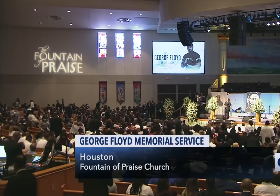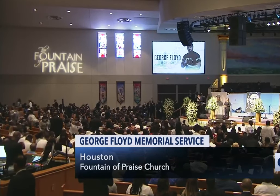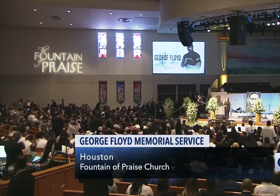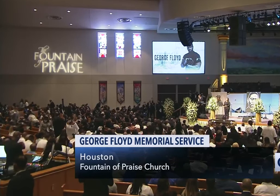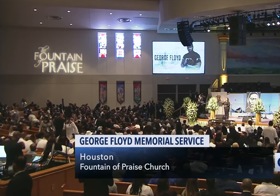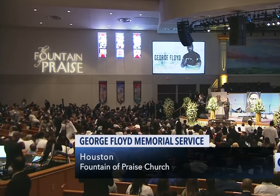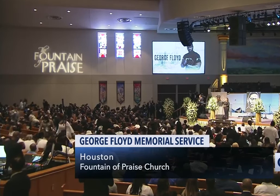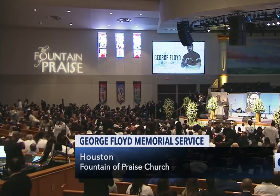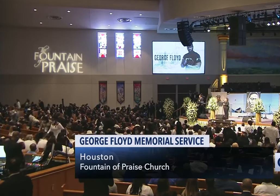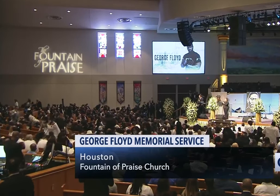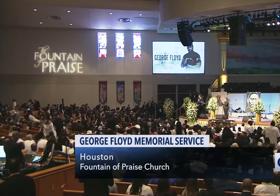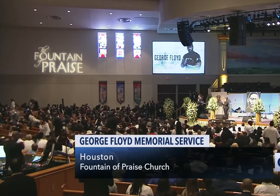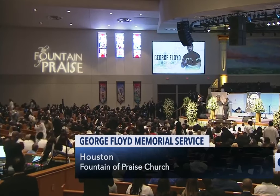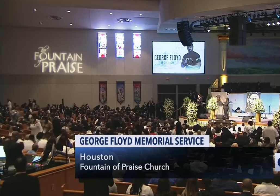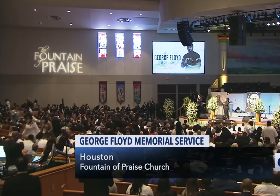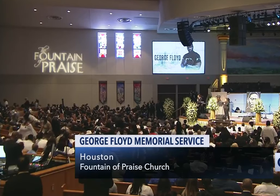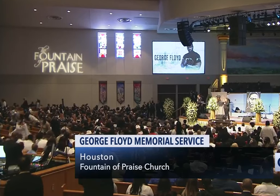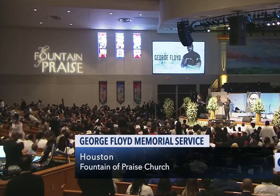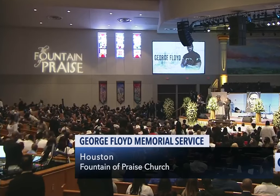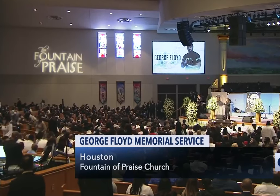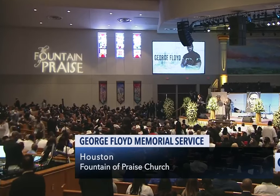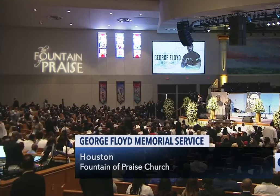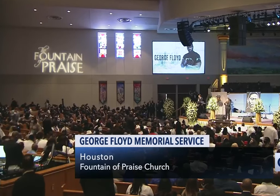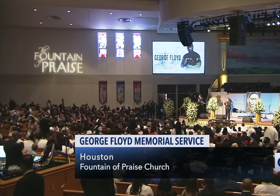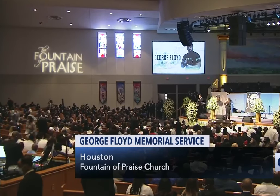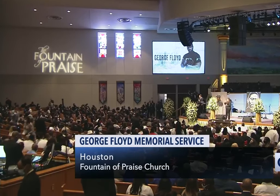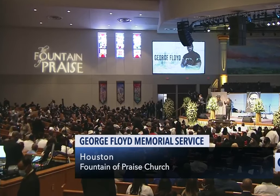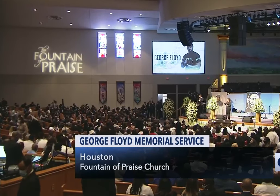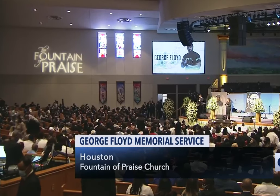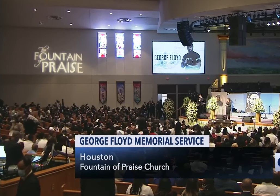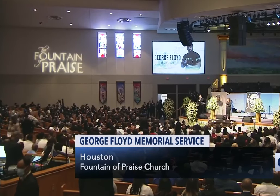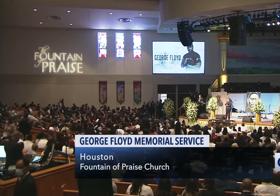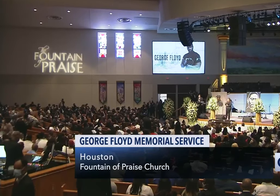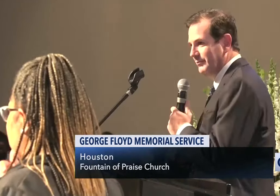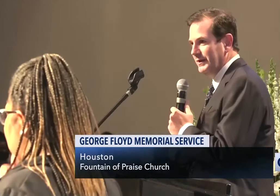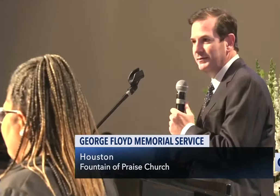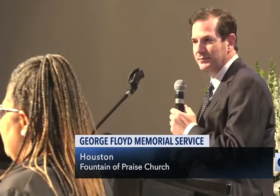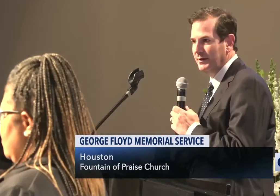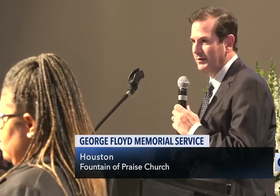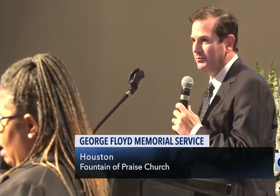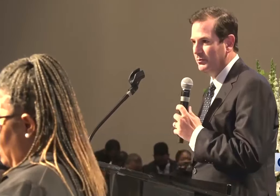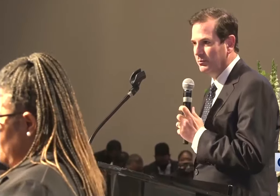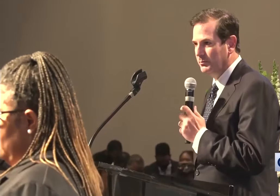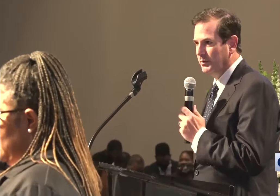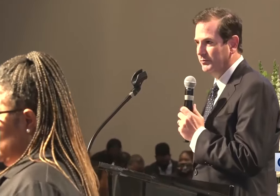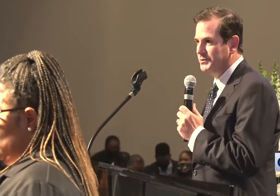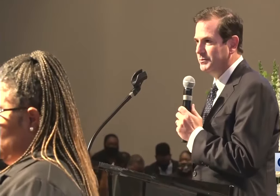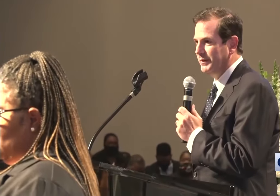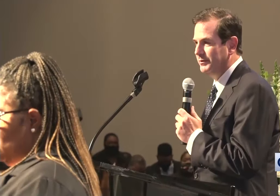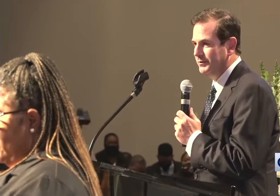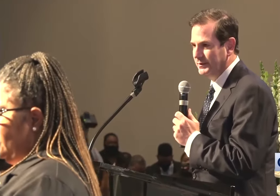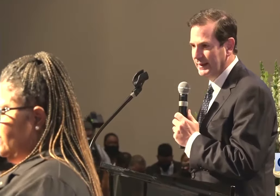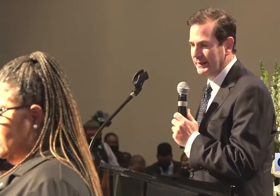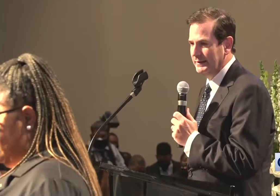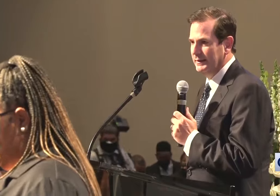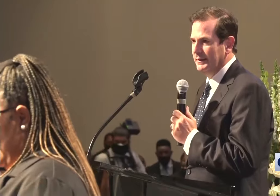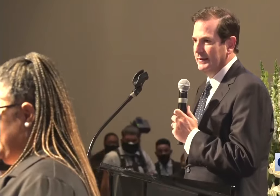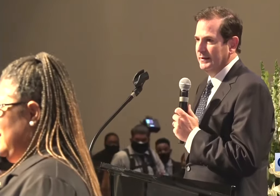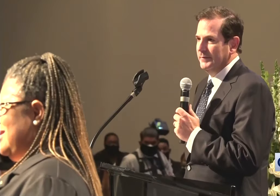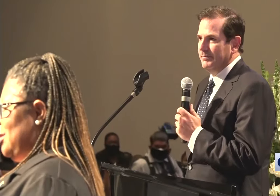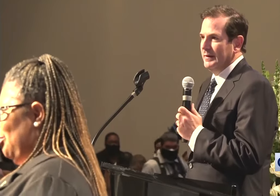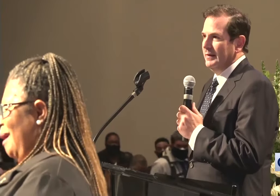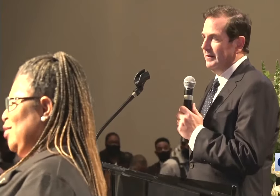Pastor Ry, co-pastor, thank you for the invitation to be here. I'm genuinely humbled to be here. Family, uh what a privilege to be with you